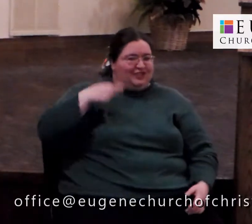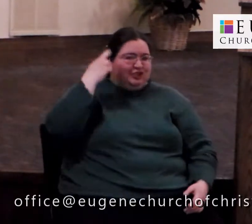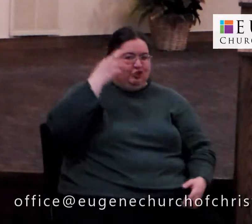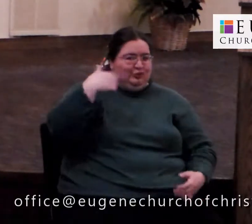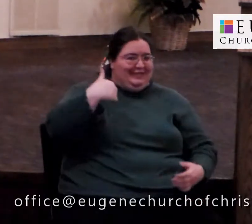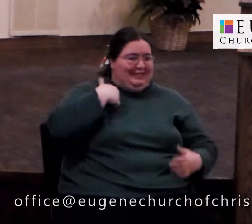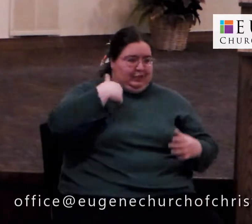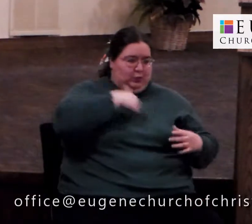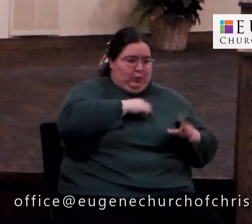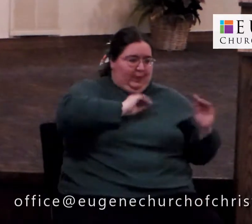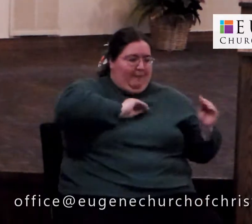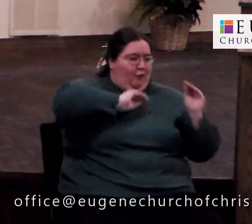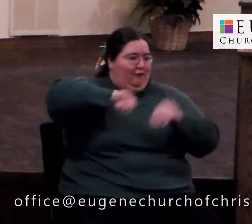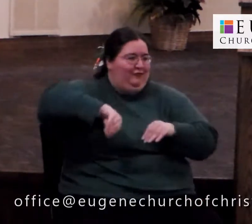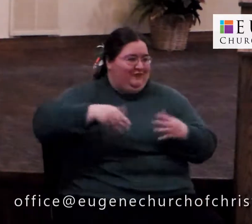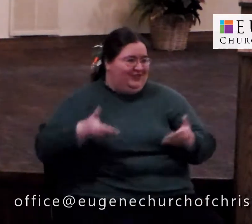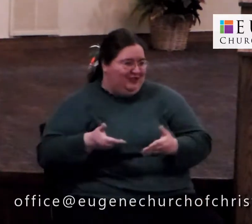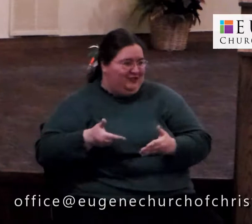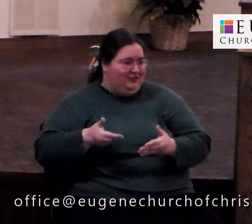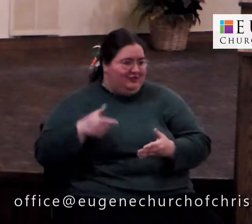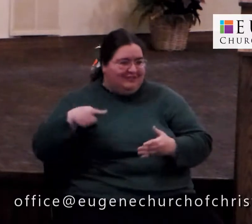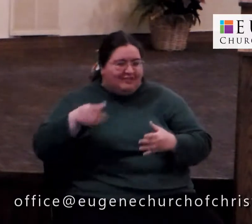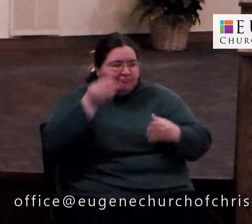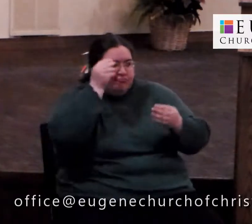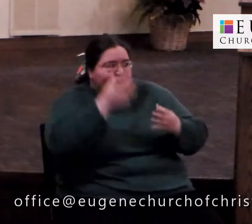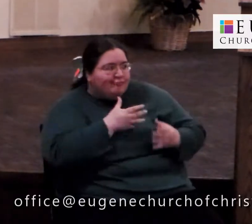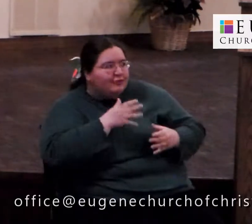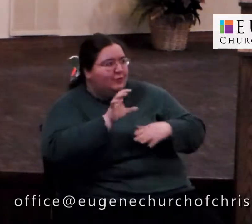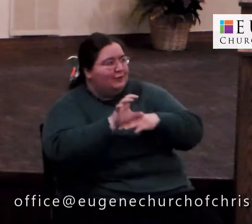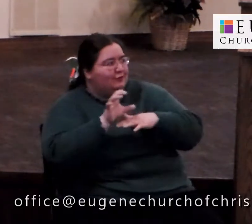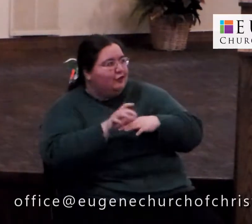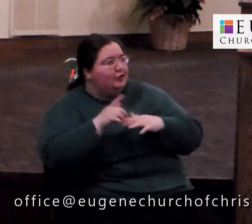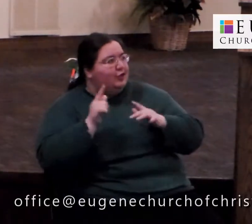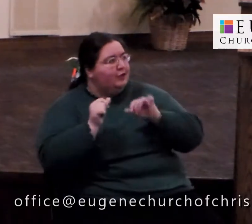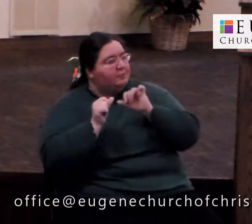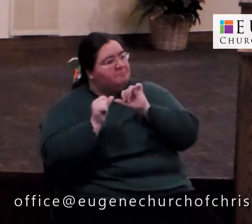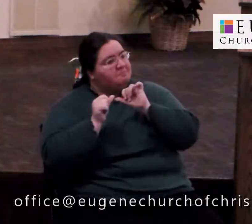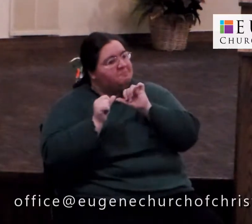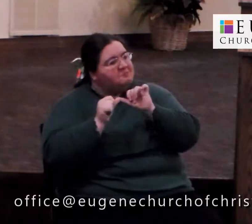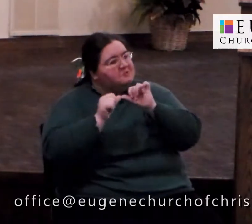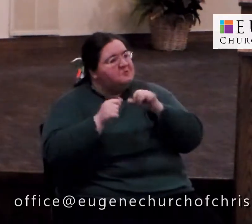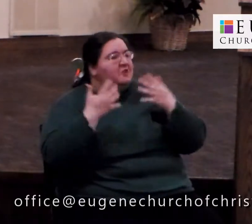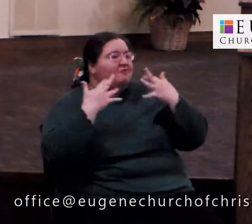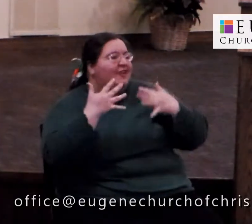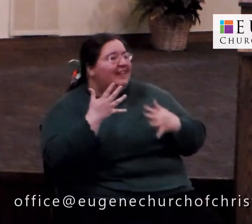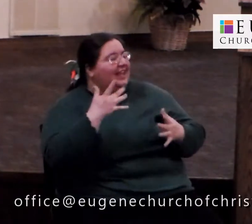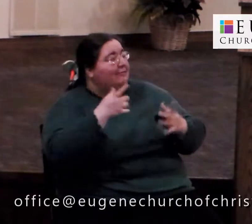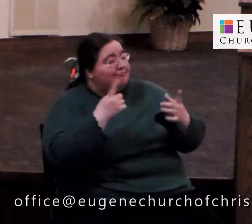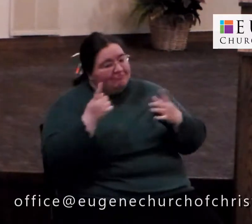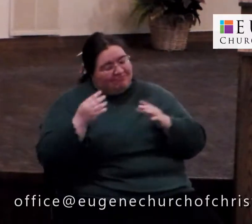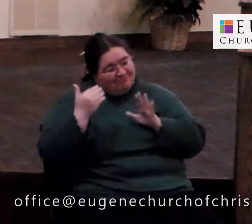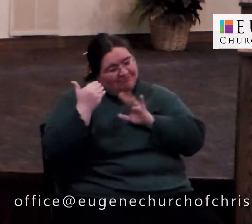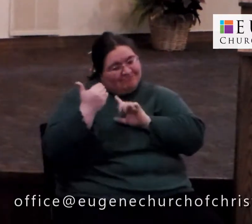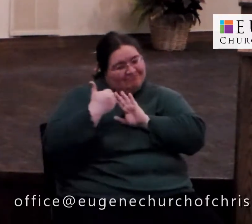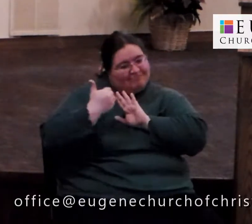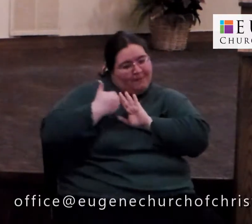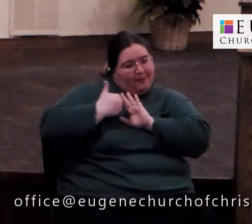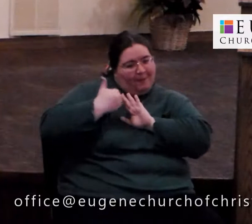aunt. Beth and Leland were a big part of the reason we came out here in the first place. They told us about the church. They